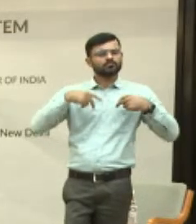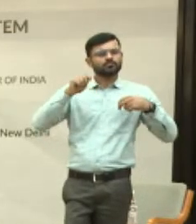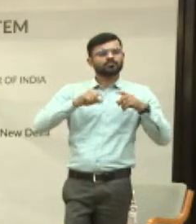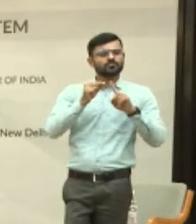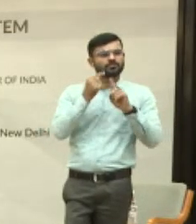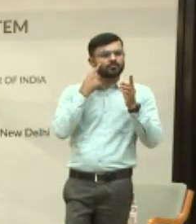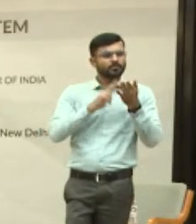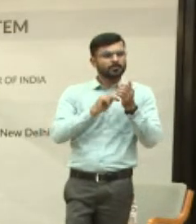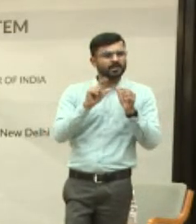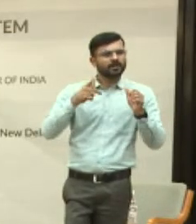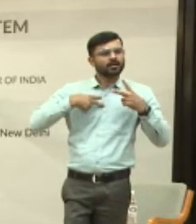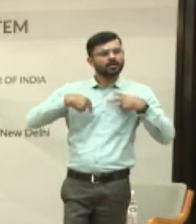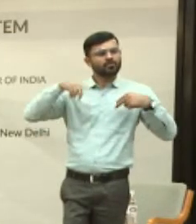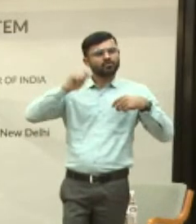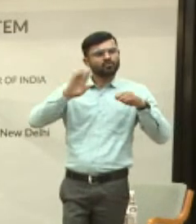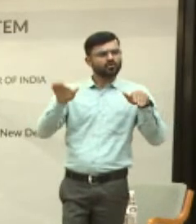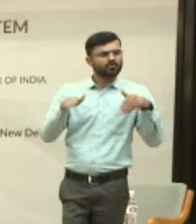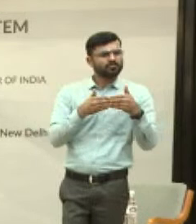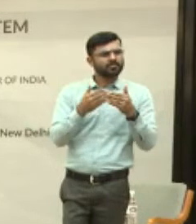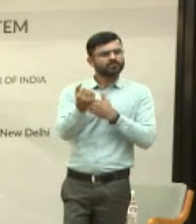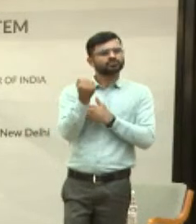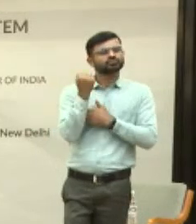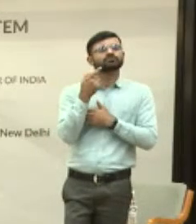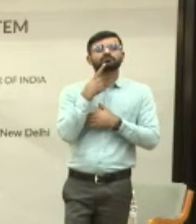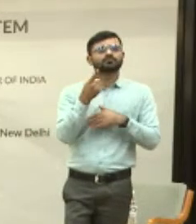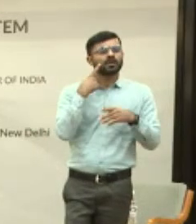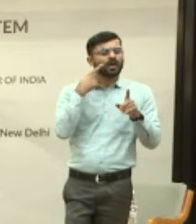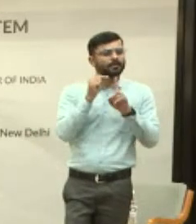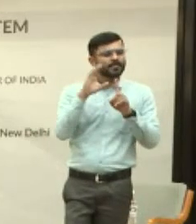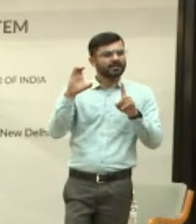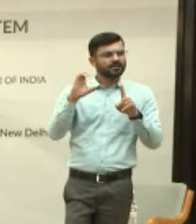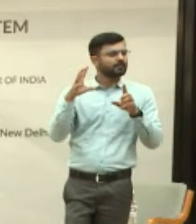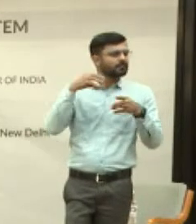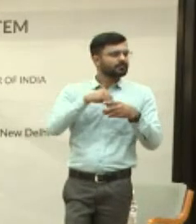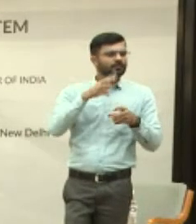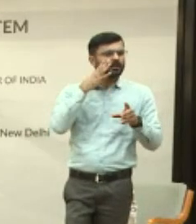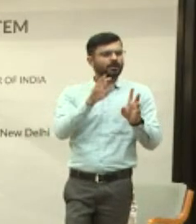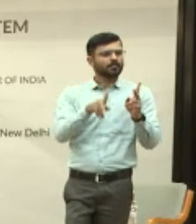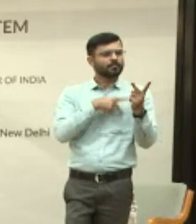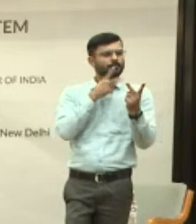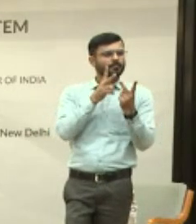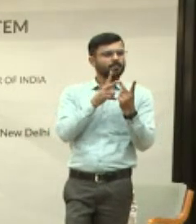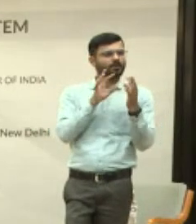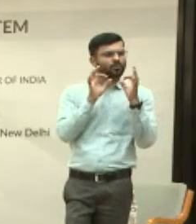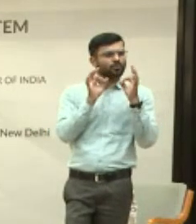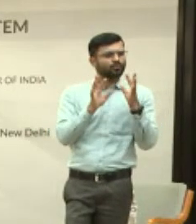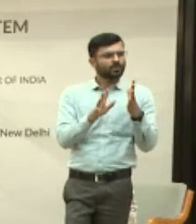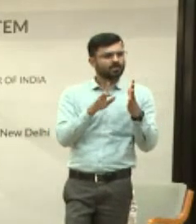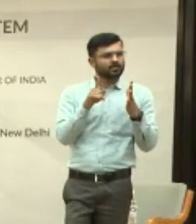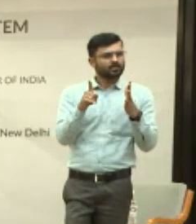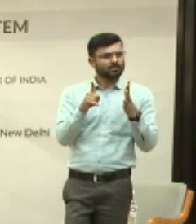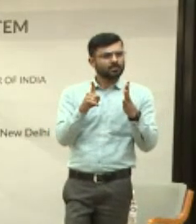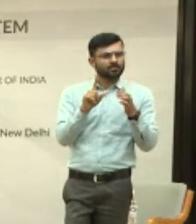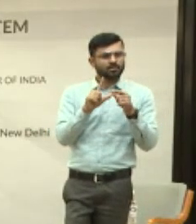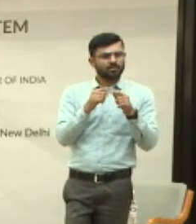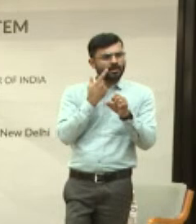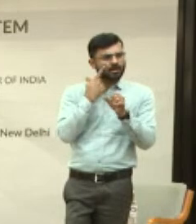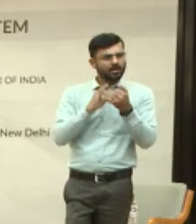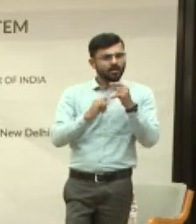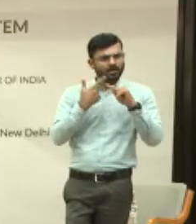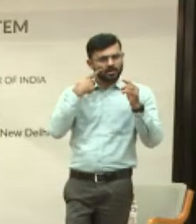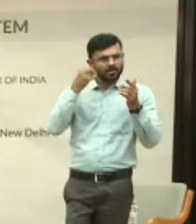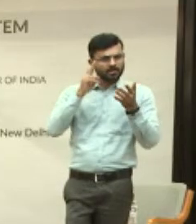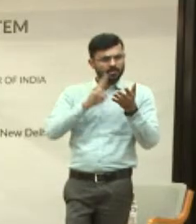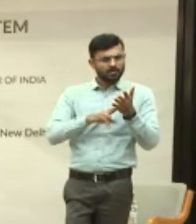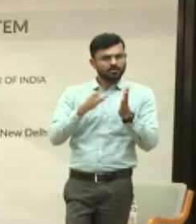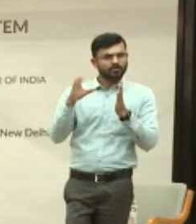Penal Code. In the introduction, he writes, the IPC is the most perfect piece of legislation and laws